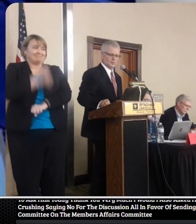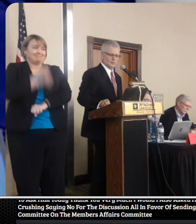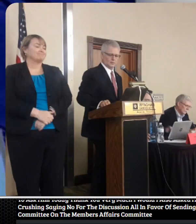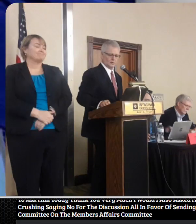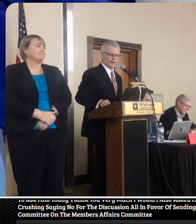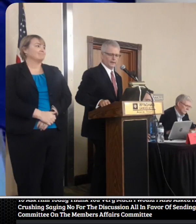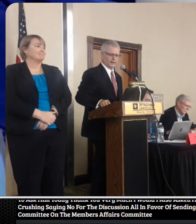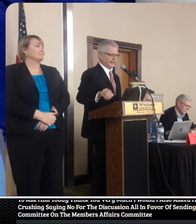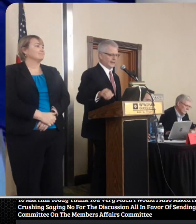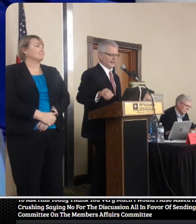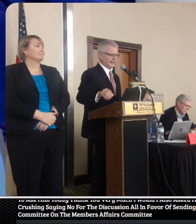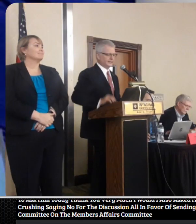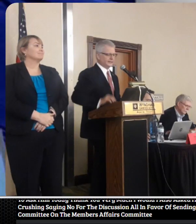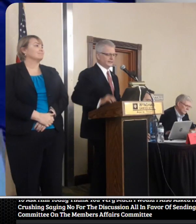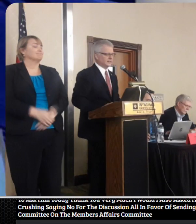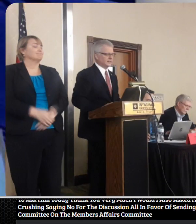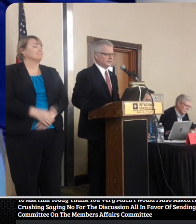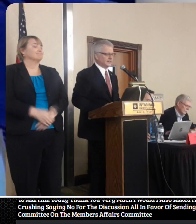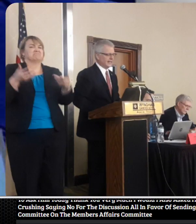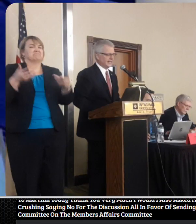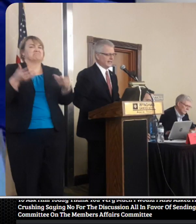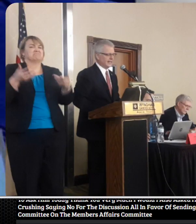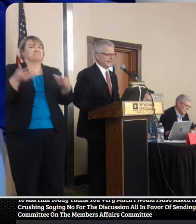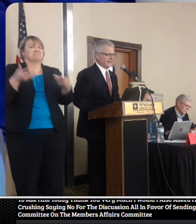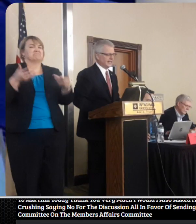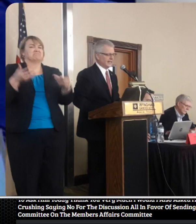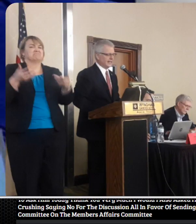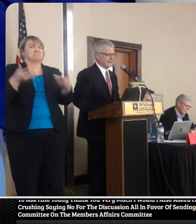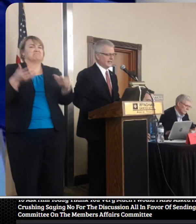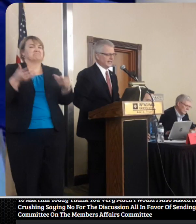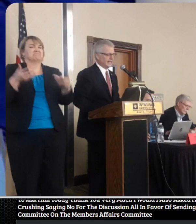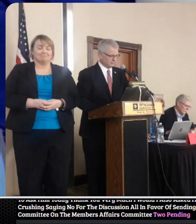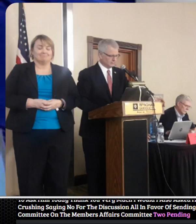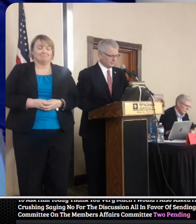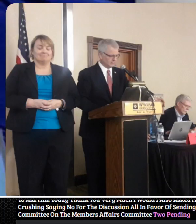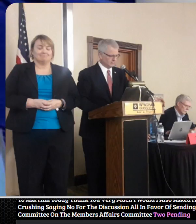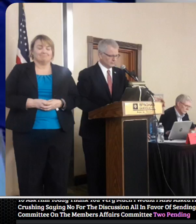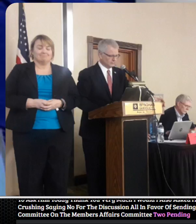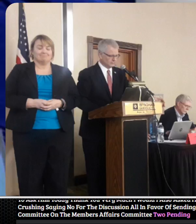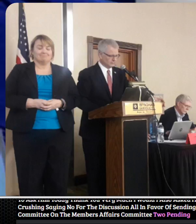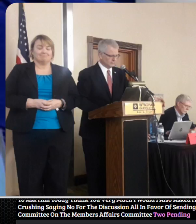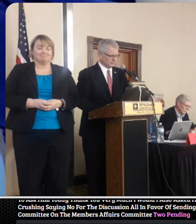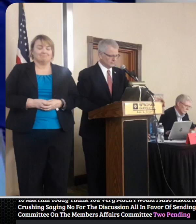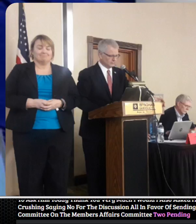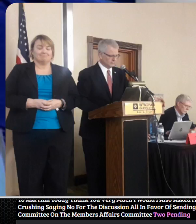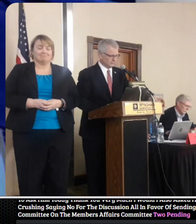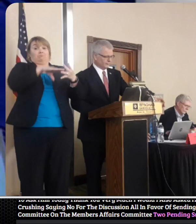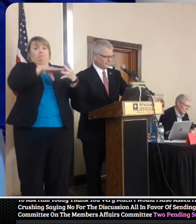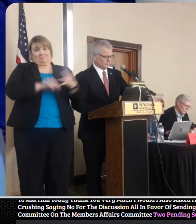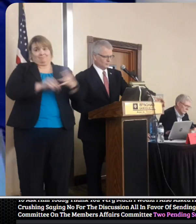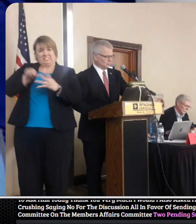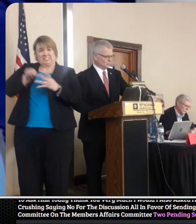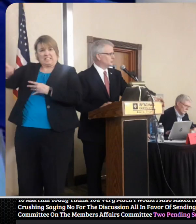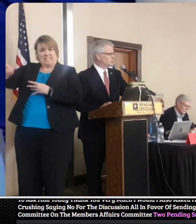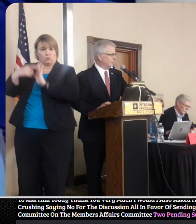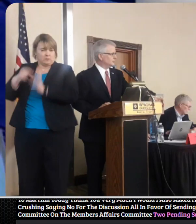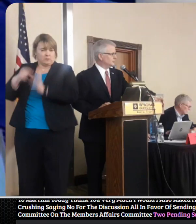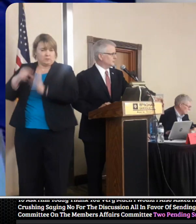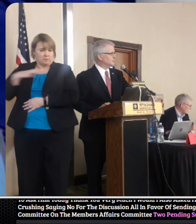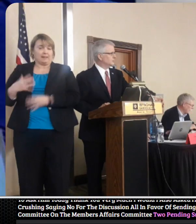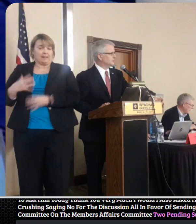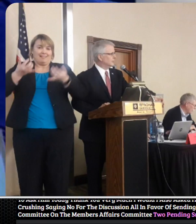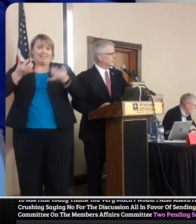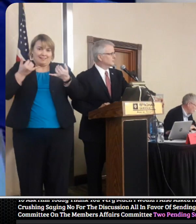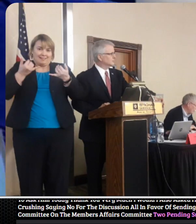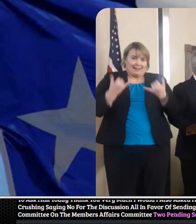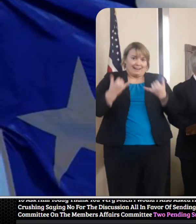Okay, that leaves us now with 2 pending substantive rules changes to discuss.